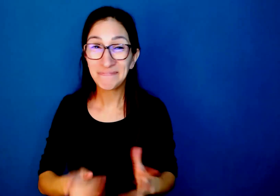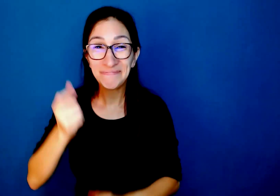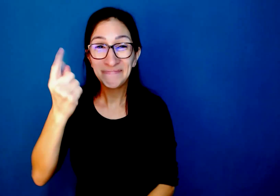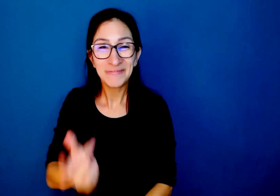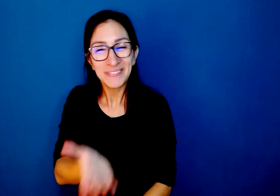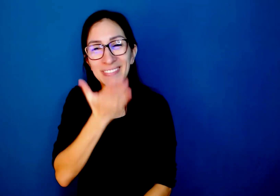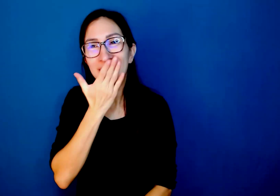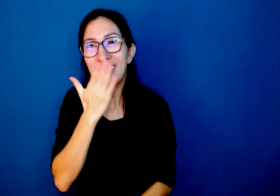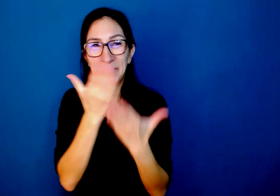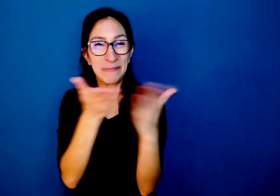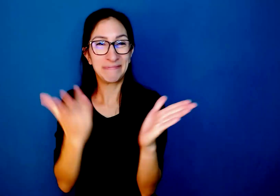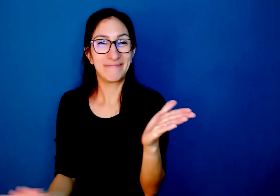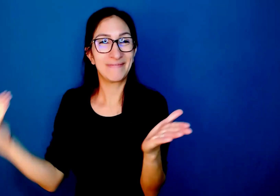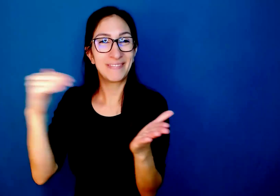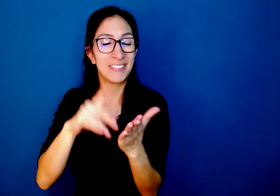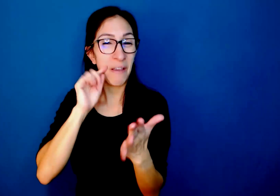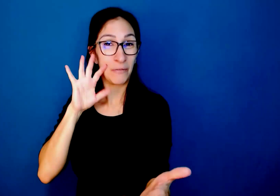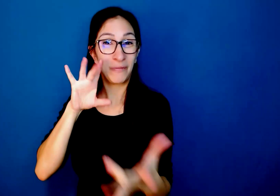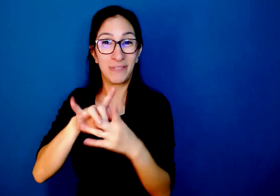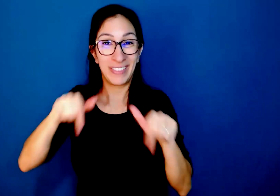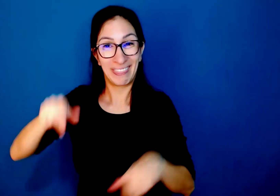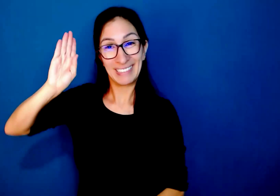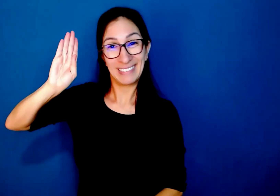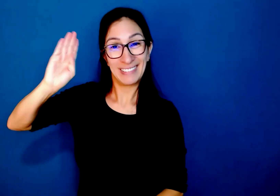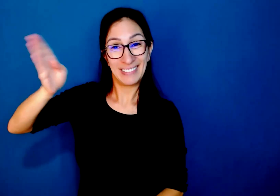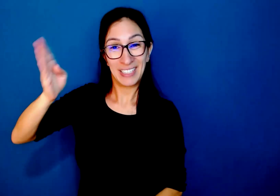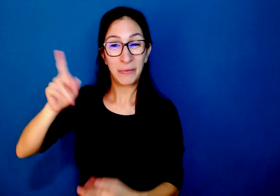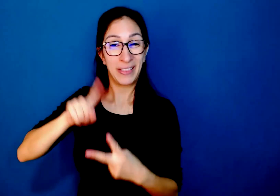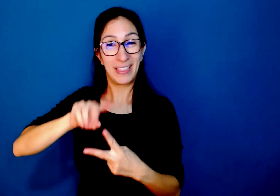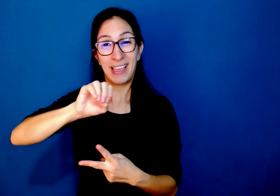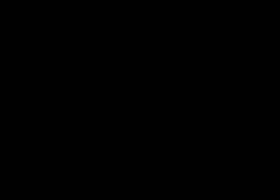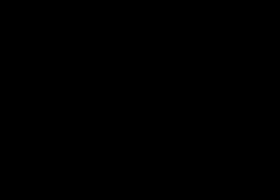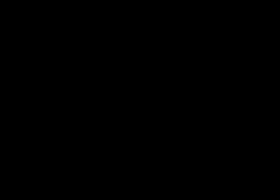much again for attending this session with Elaine and with Kevin.